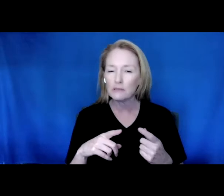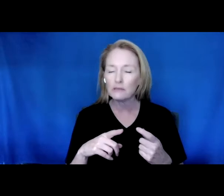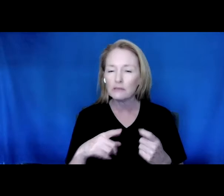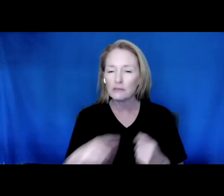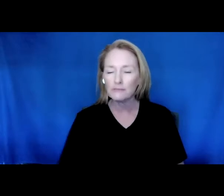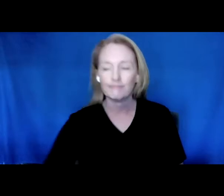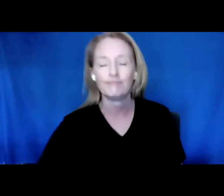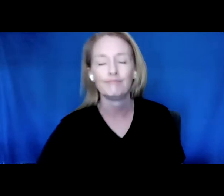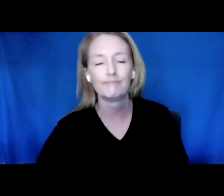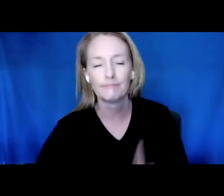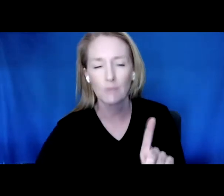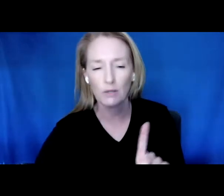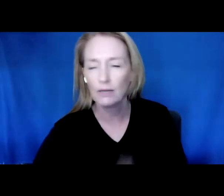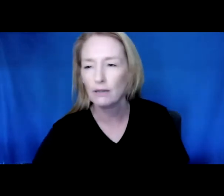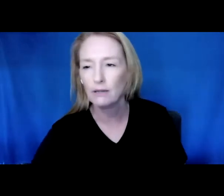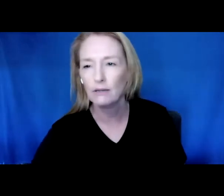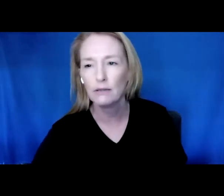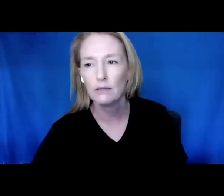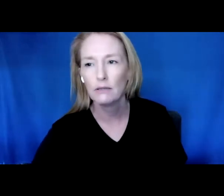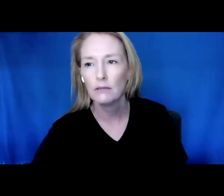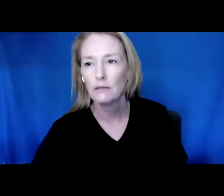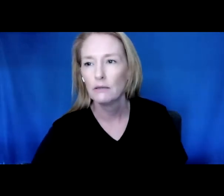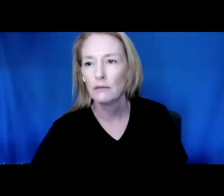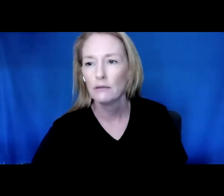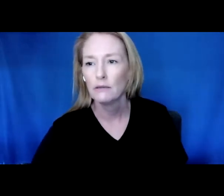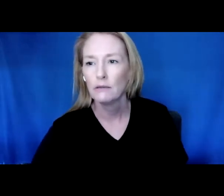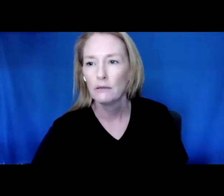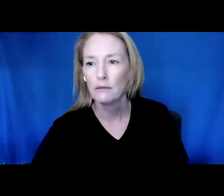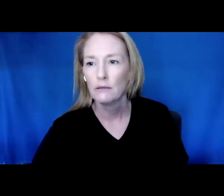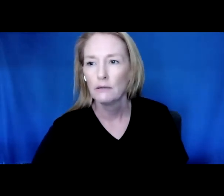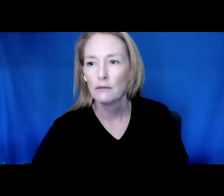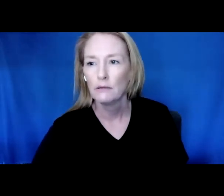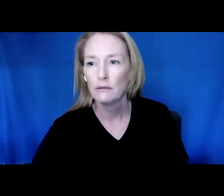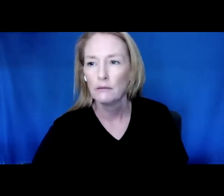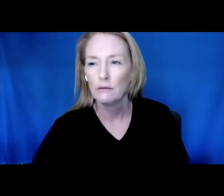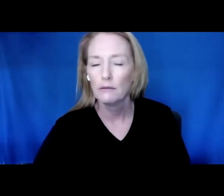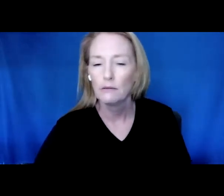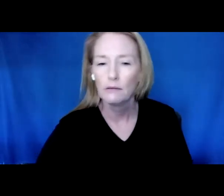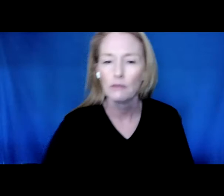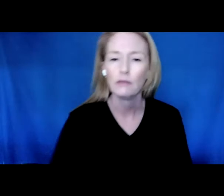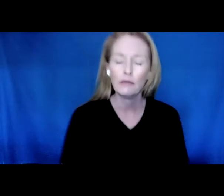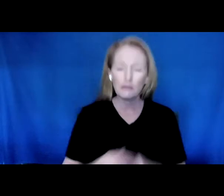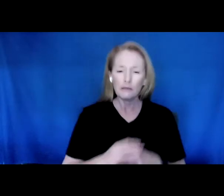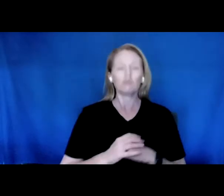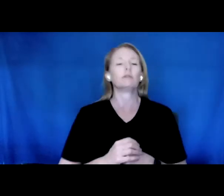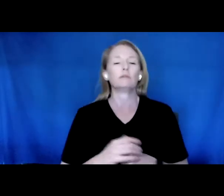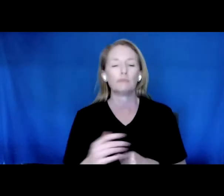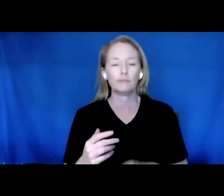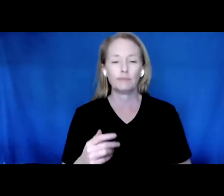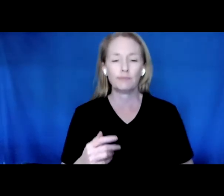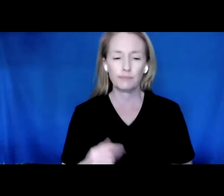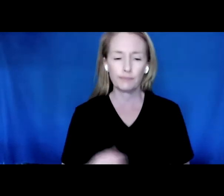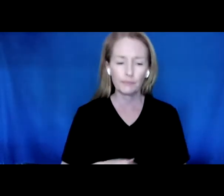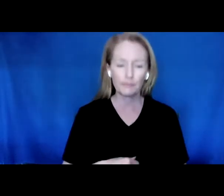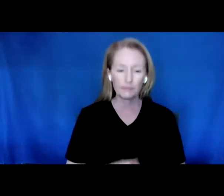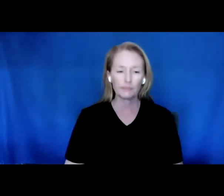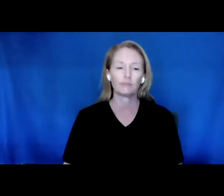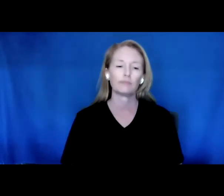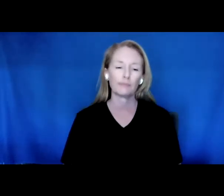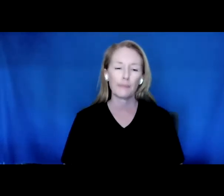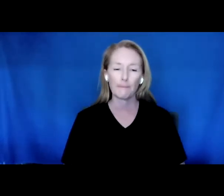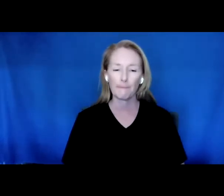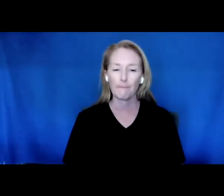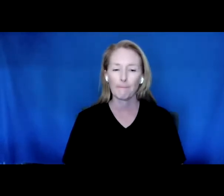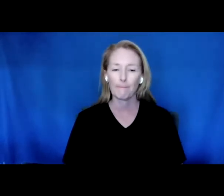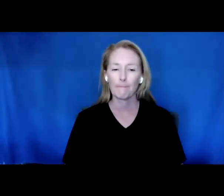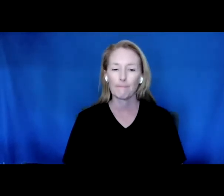slide. And this is the terminology that the Arizona Department of Health Services Bureau of Public Health Statistics uses when